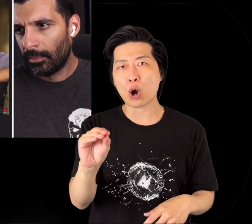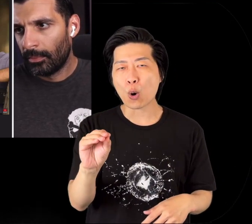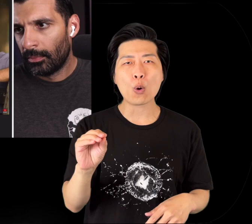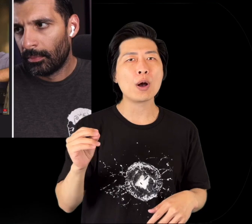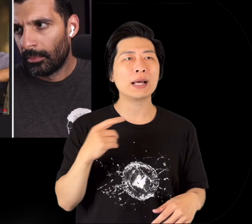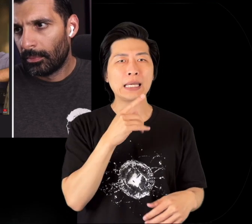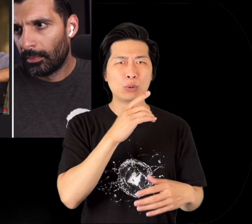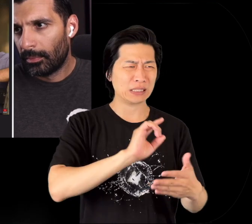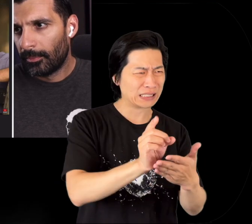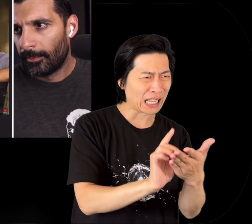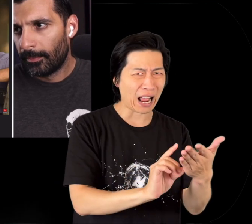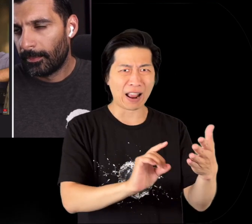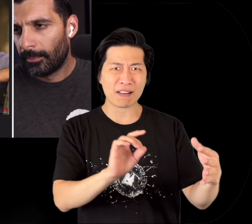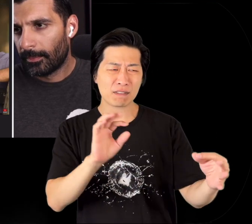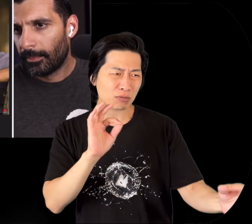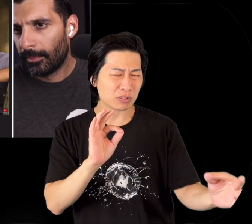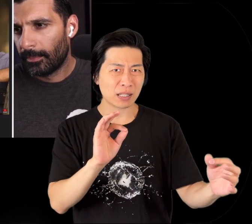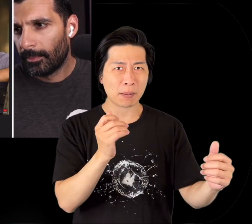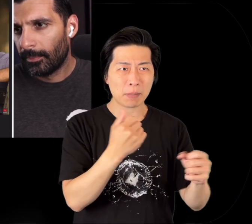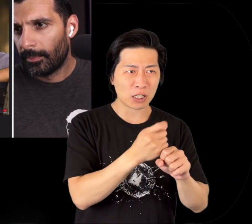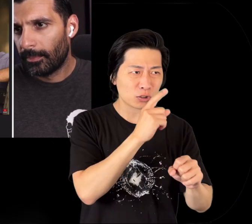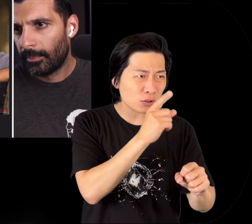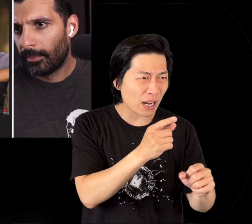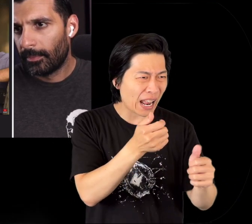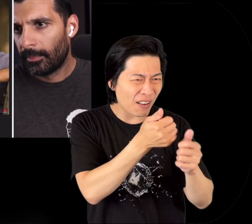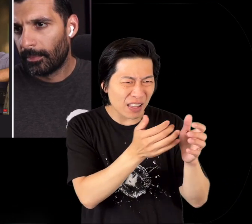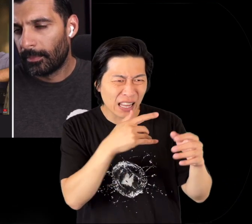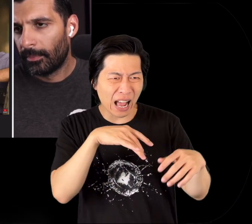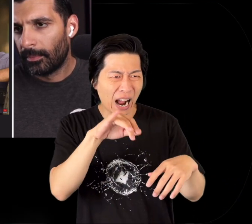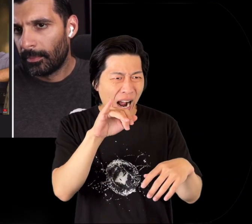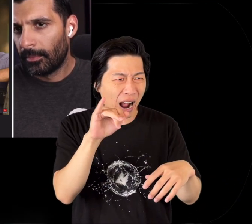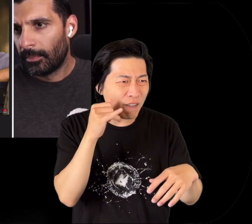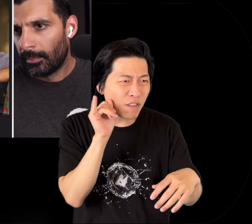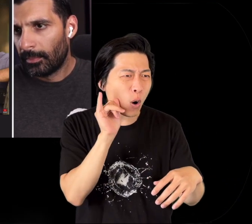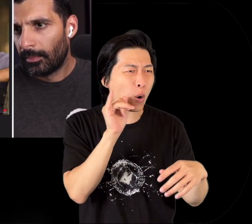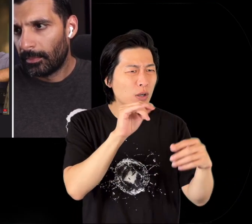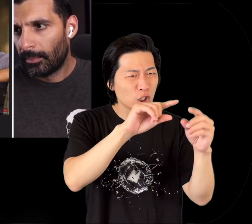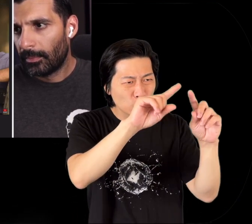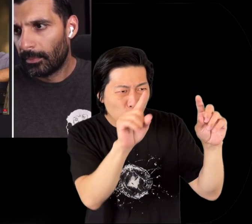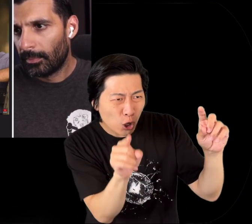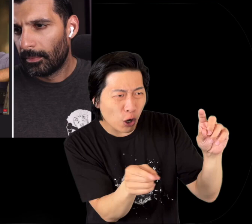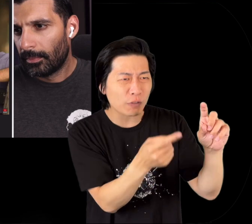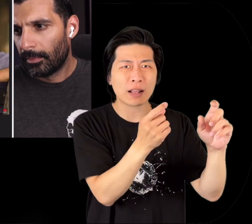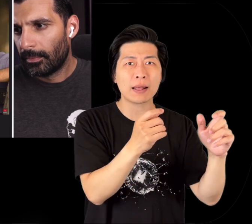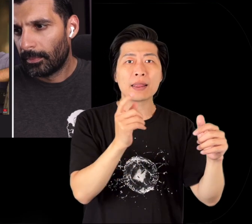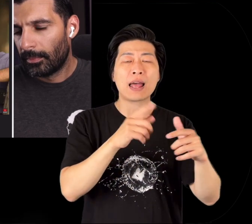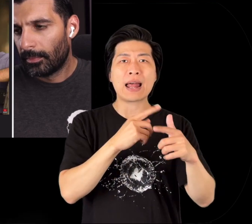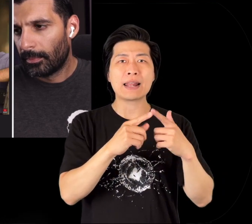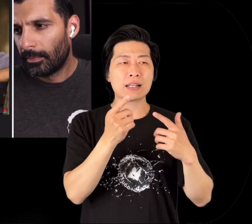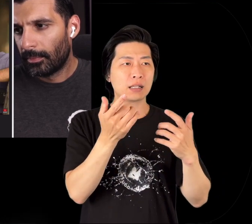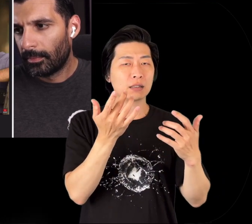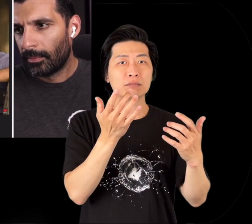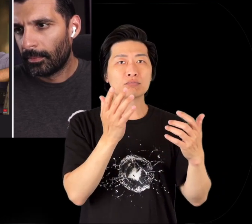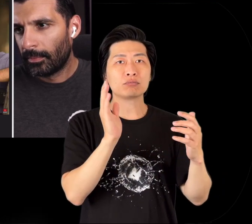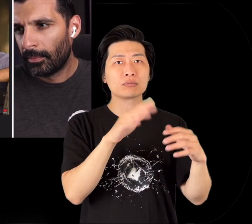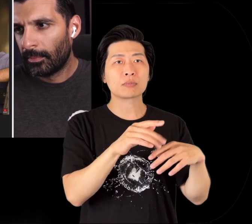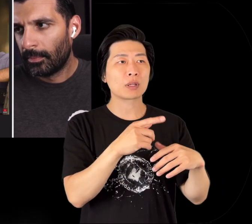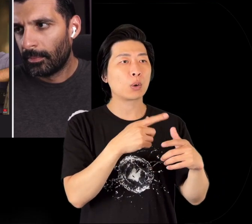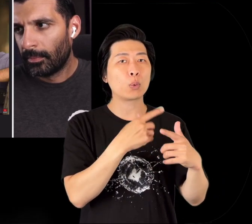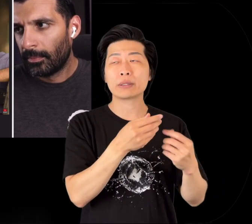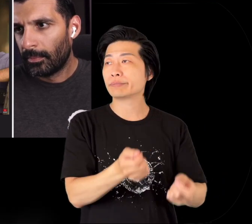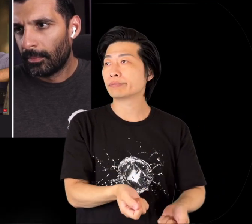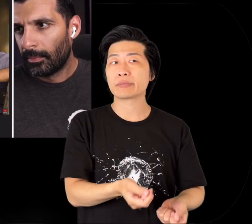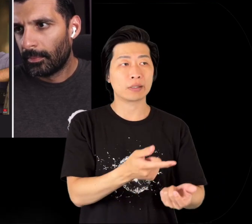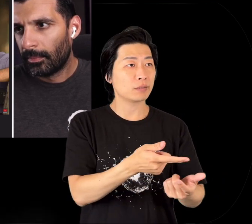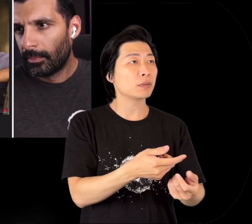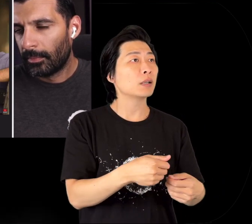the design of everything, make sure the chamfers on the iPhone were curved the way he wanted. But then he'd just throw it over the wall